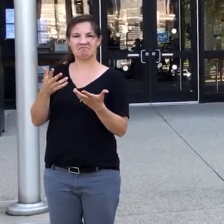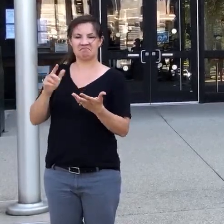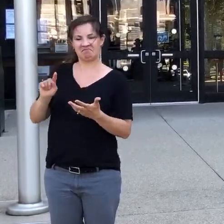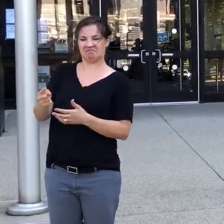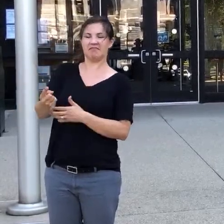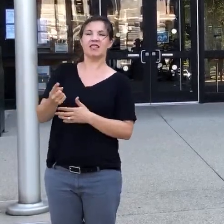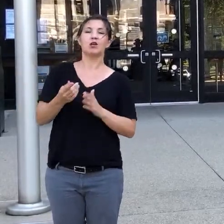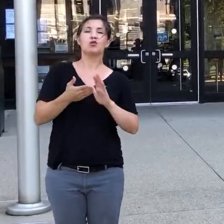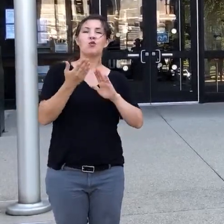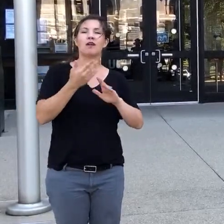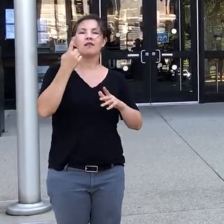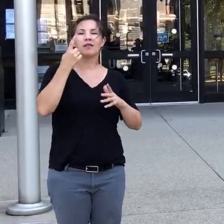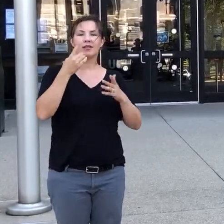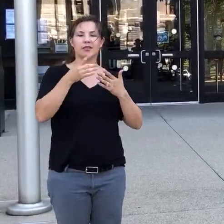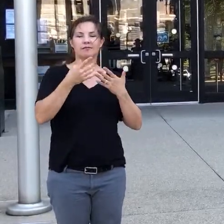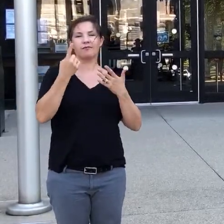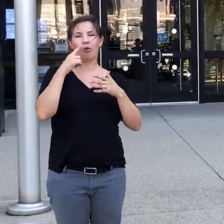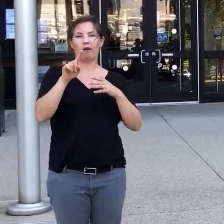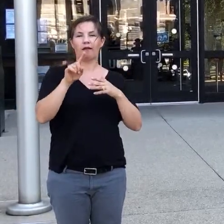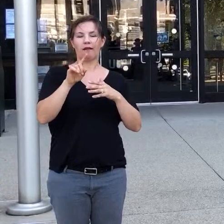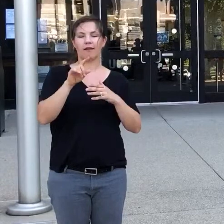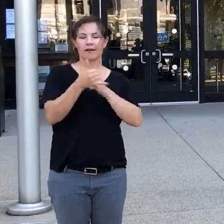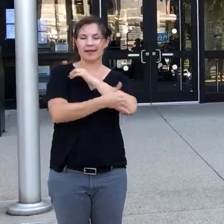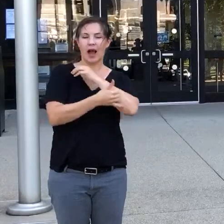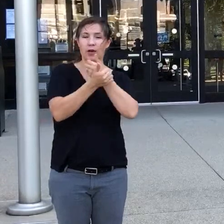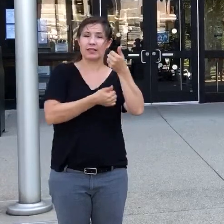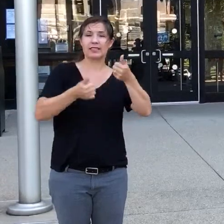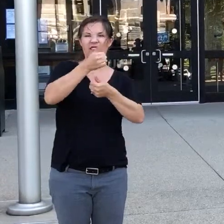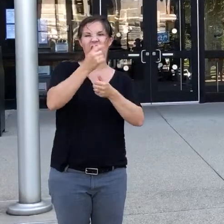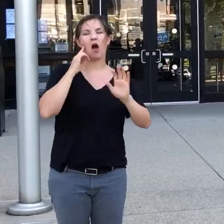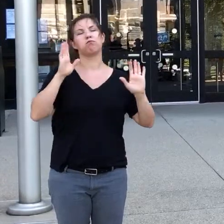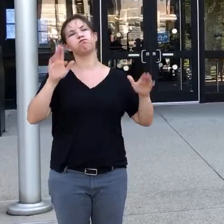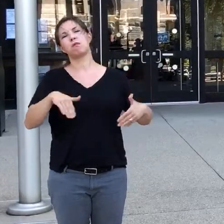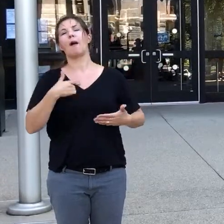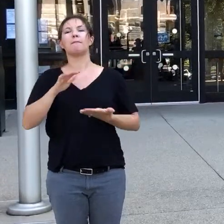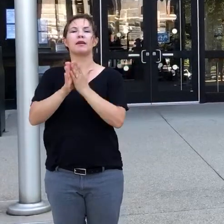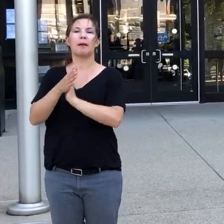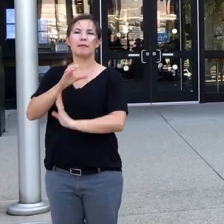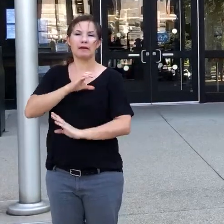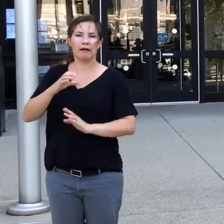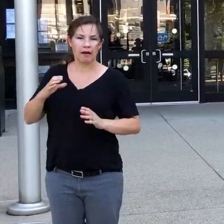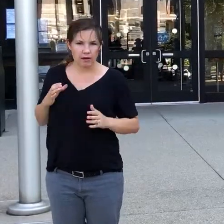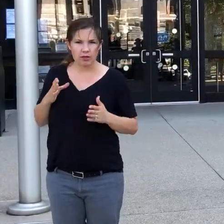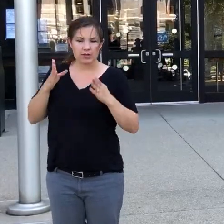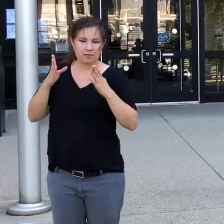wanted to run for county executive and decided not to do that because he thought he was going to be a congressman, and then the people of